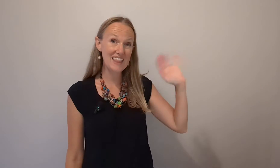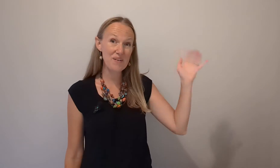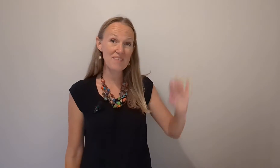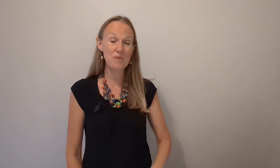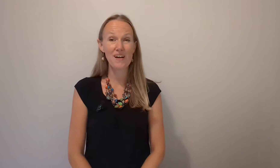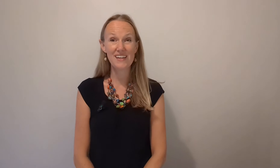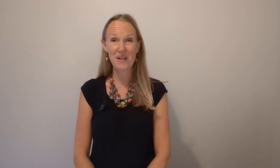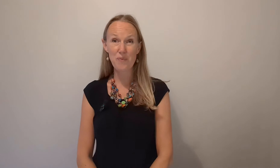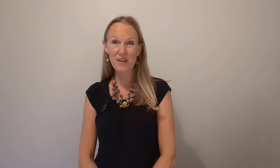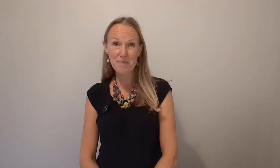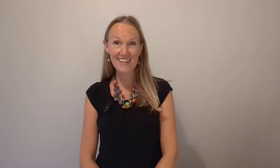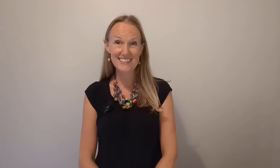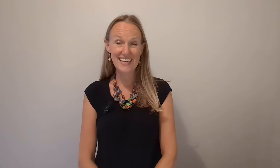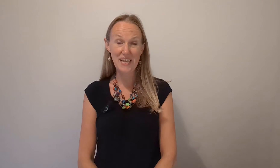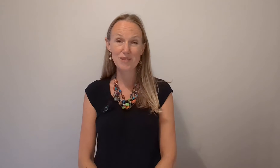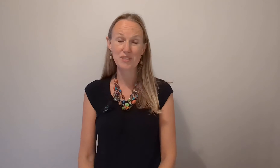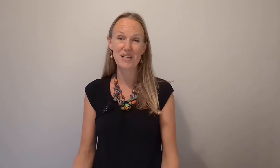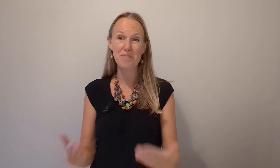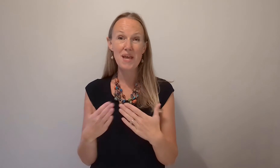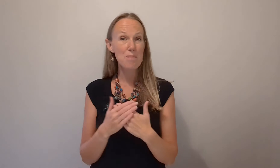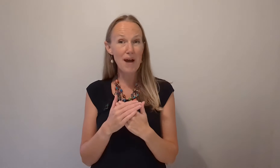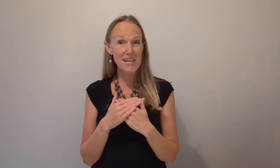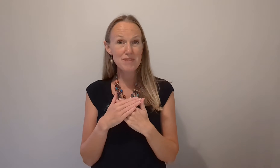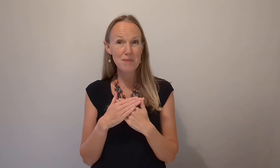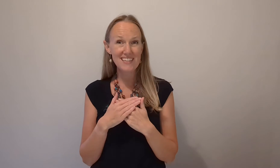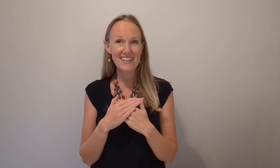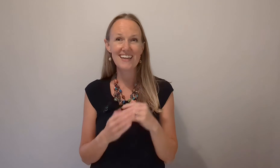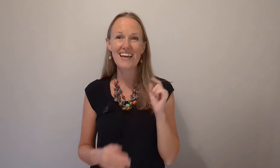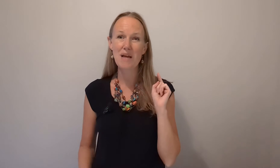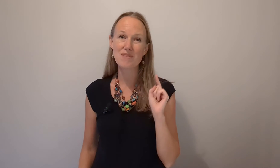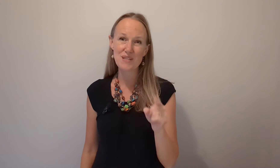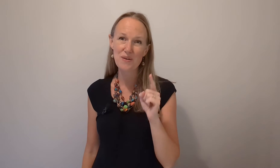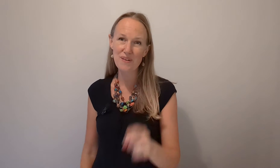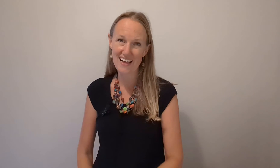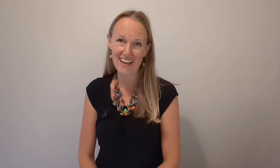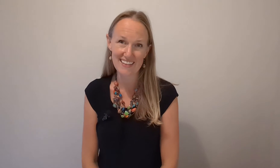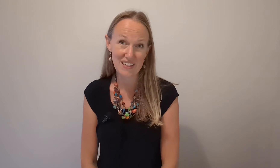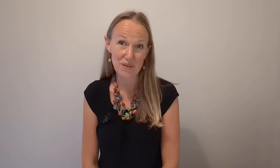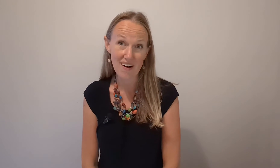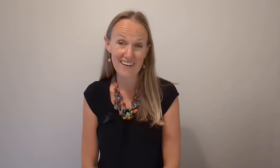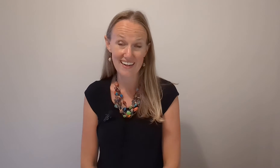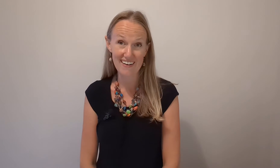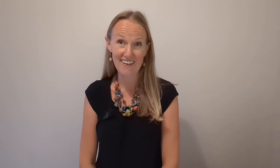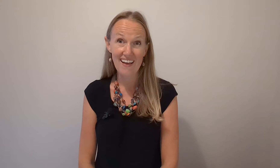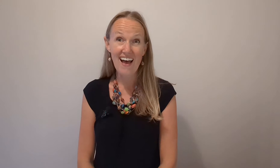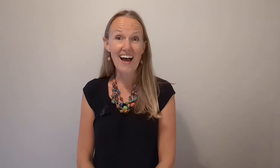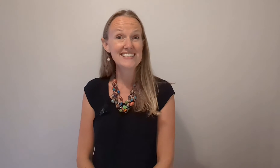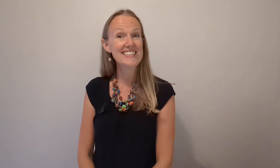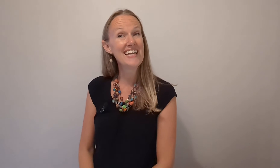Hello, everyone, and welcome back to Sign Language Worship. My name is Mandy, and I'm so glad that you are here. Today